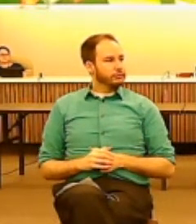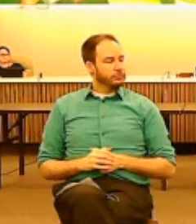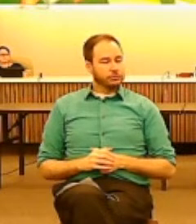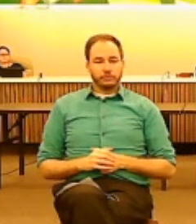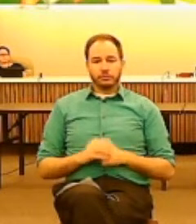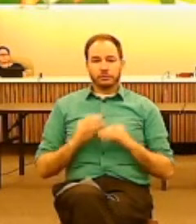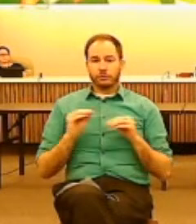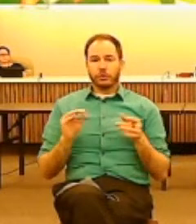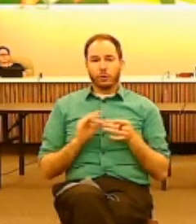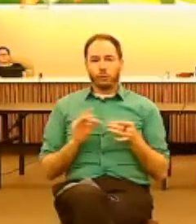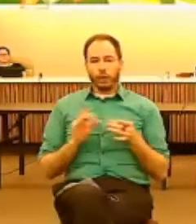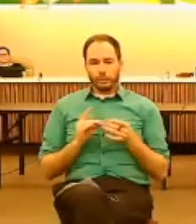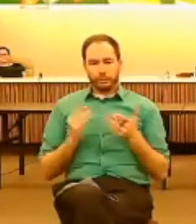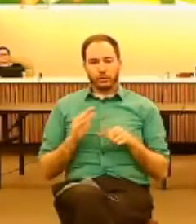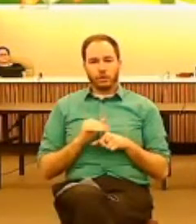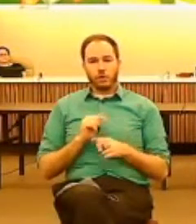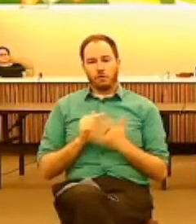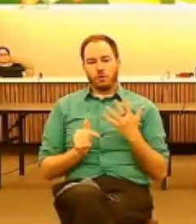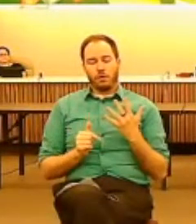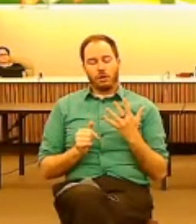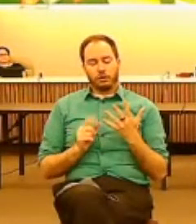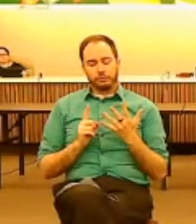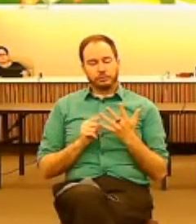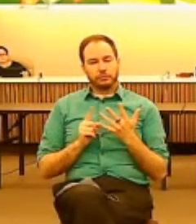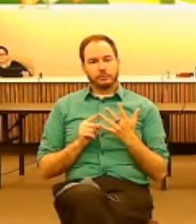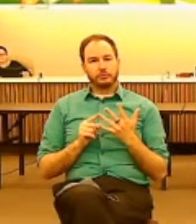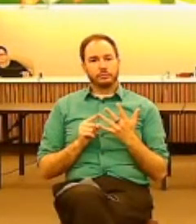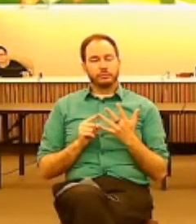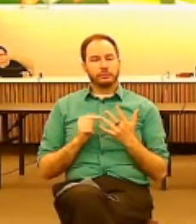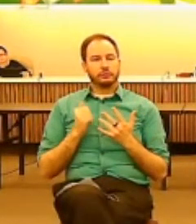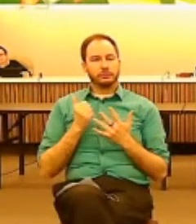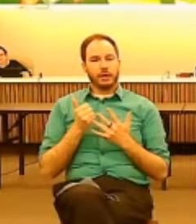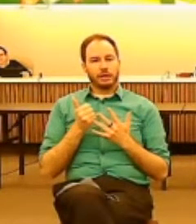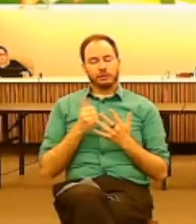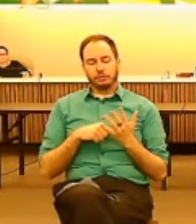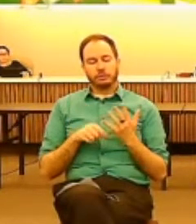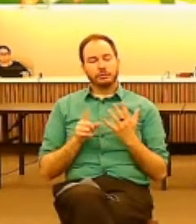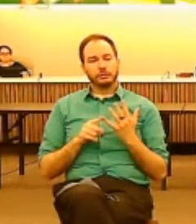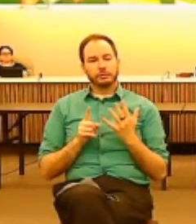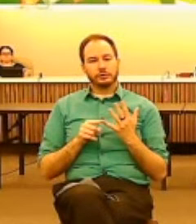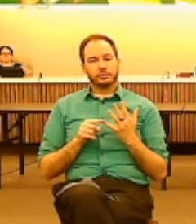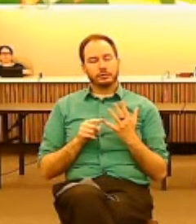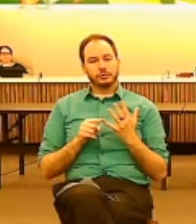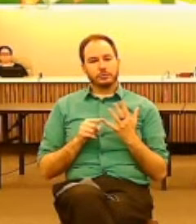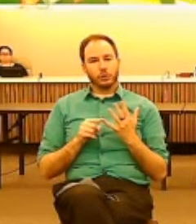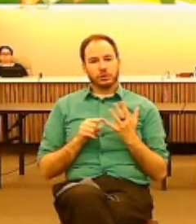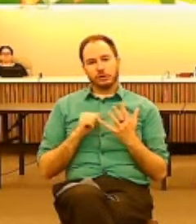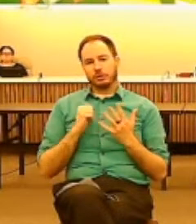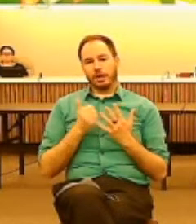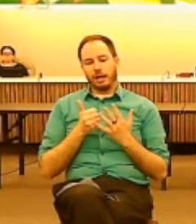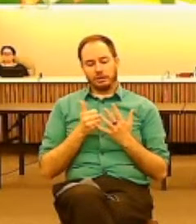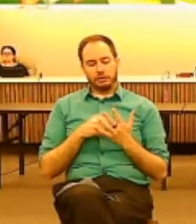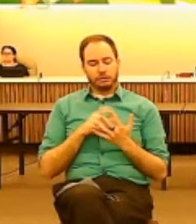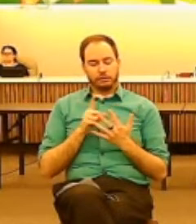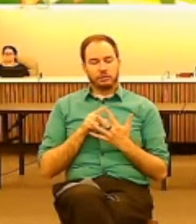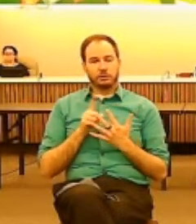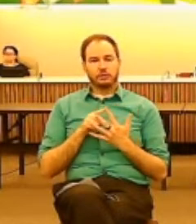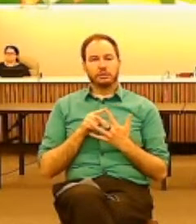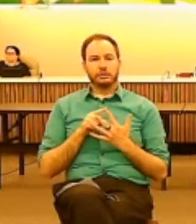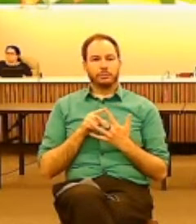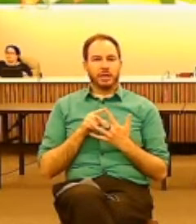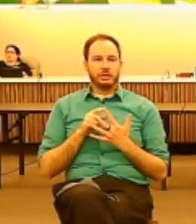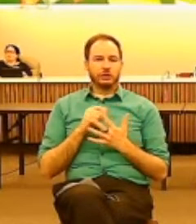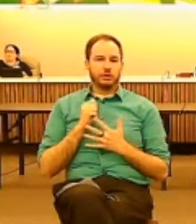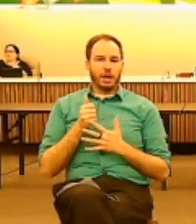Hearing no further comments, please call the roll. Councilmember Sobranic, Aye. Councilmember Bolsner, Aye.